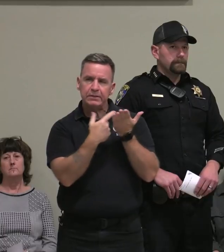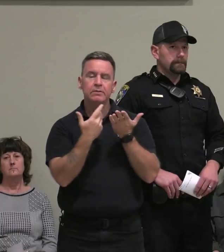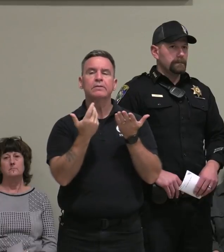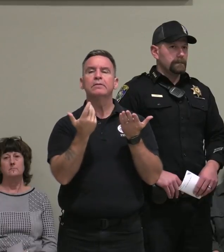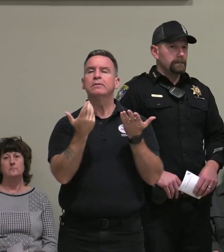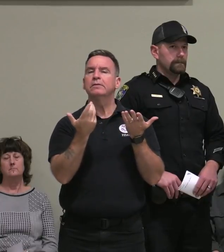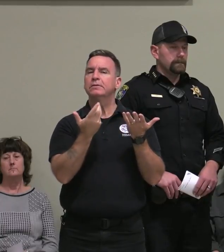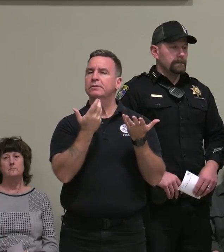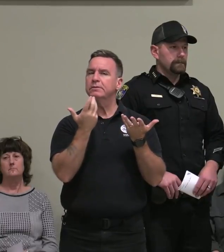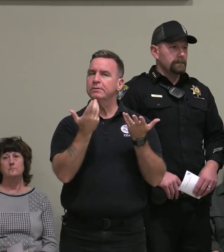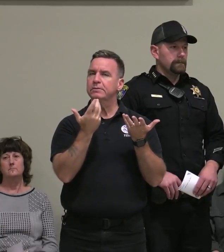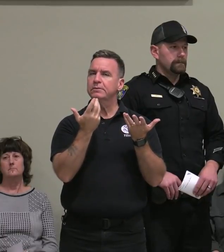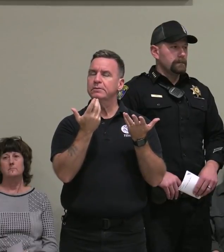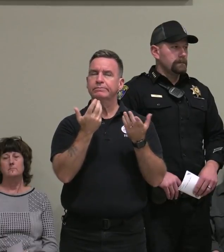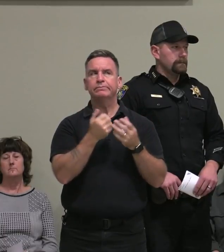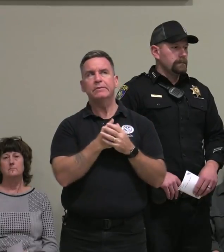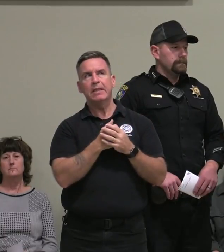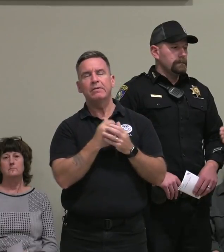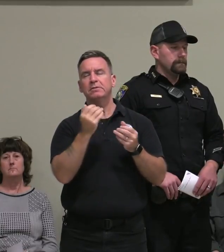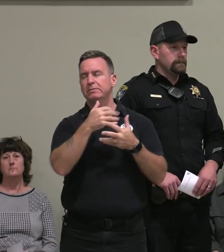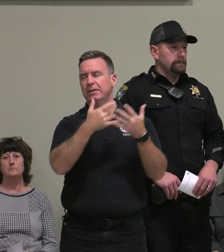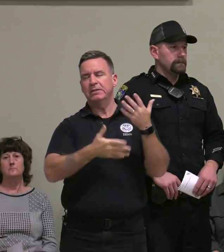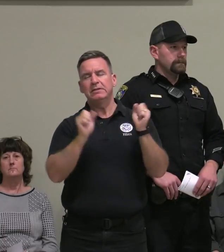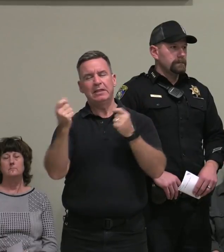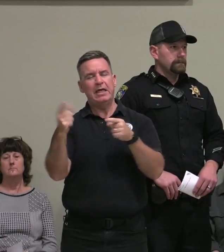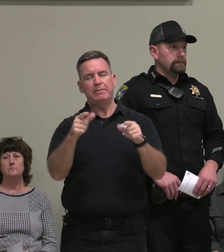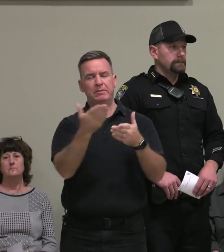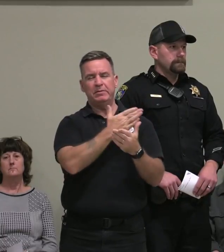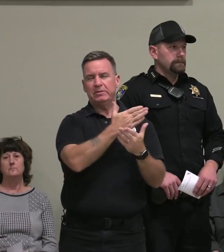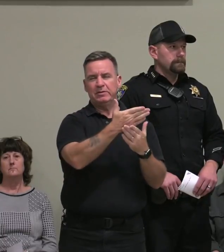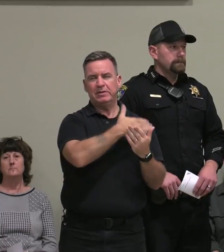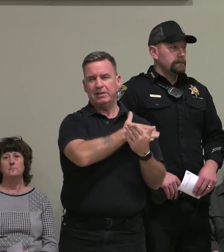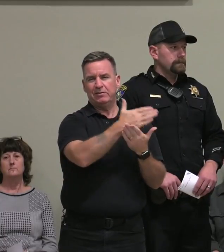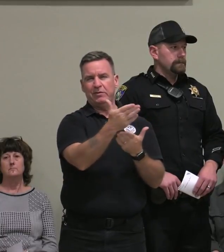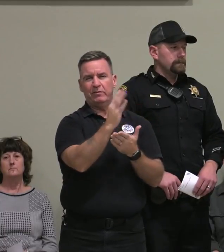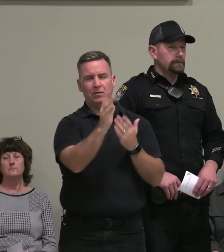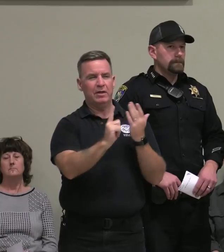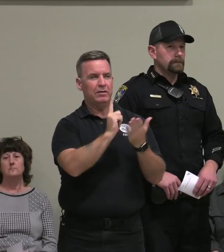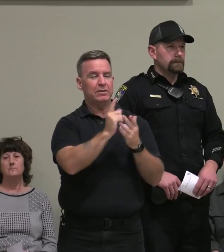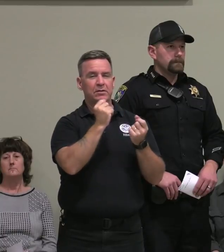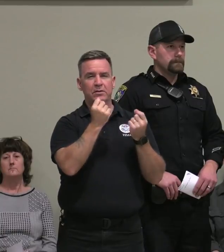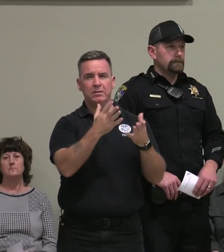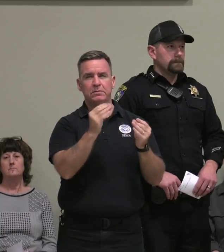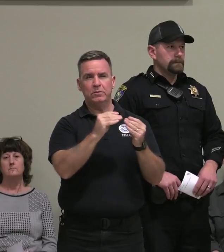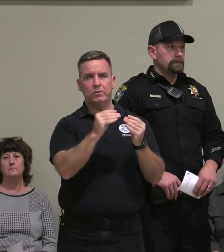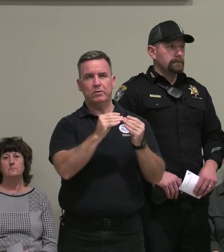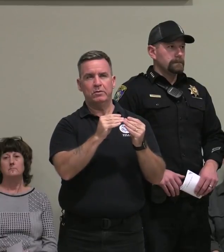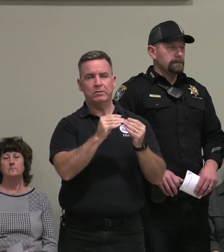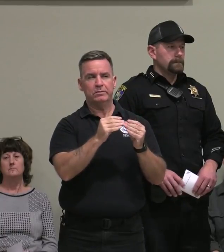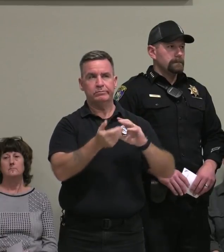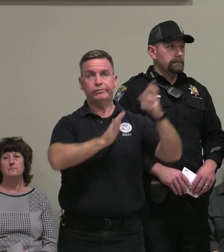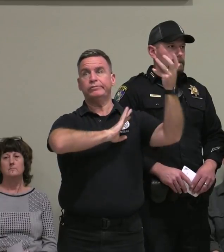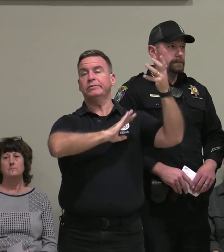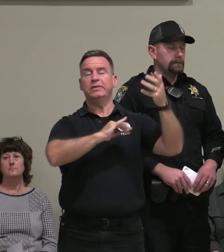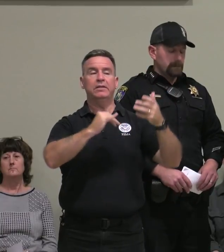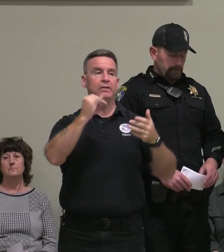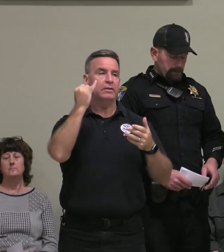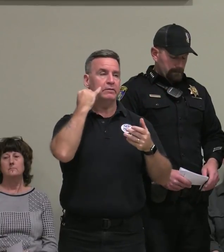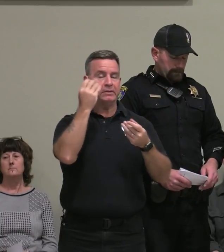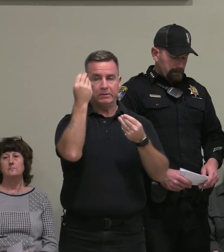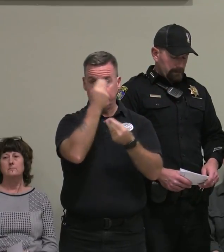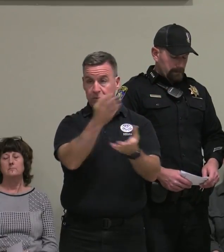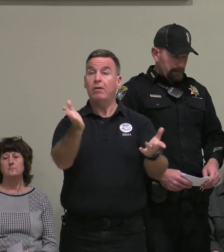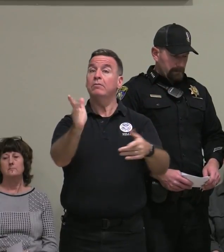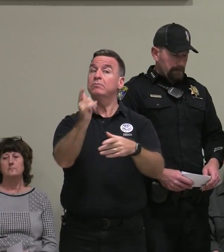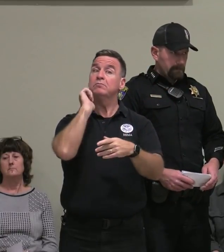is that so many too many things can happen between that time period. It can cause more havoc by giving